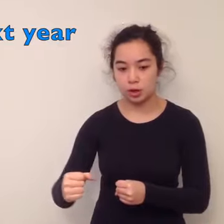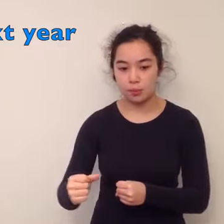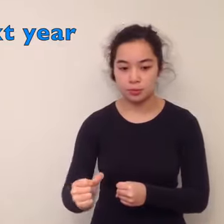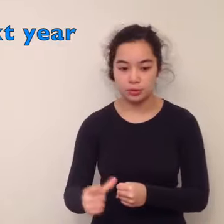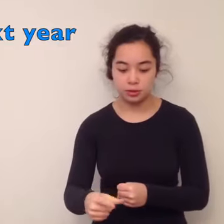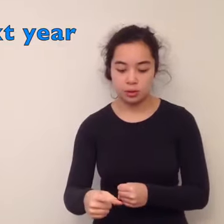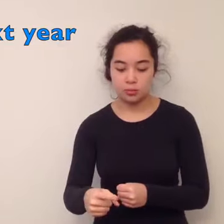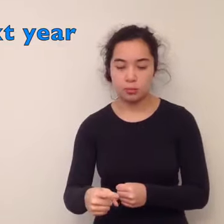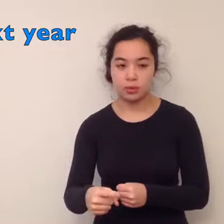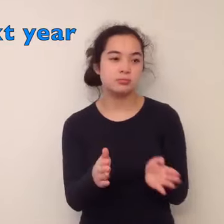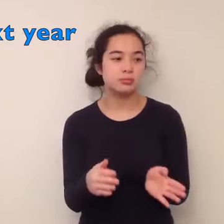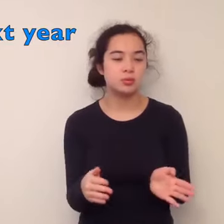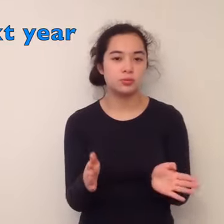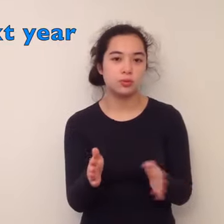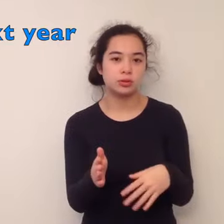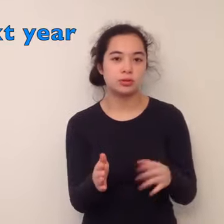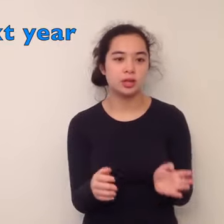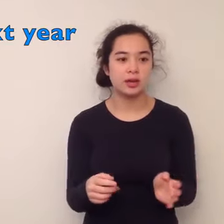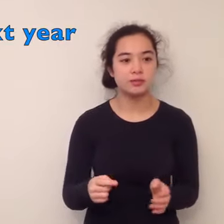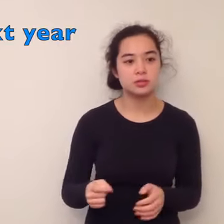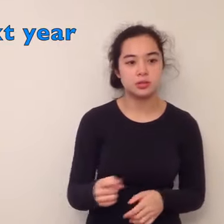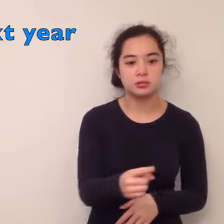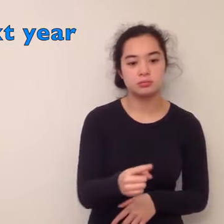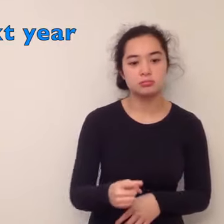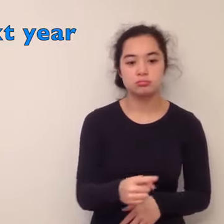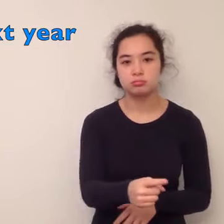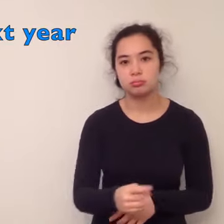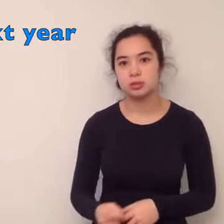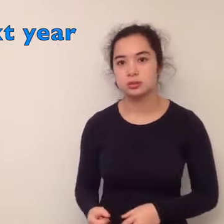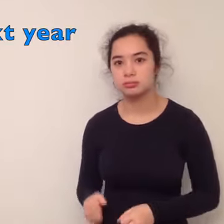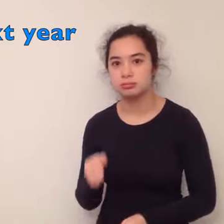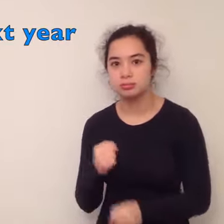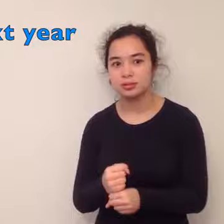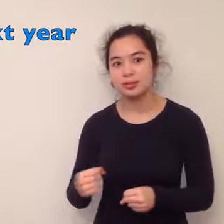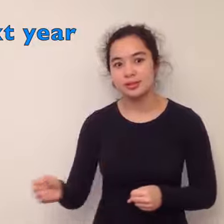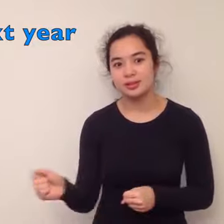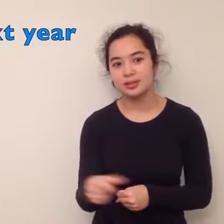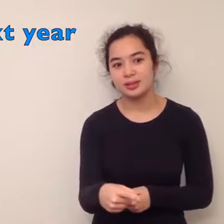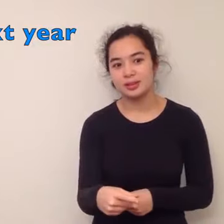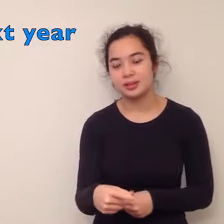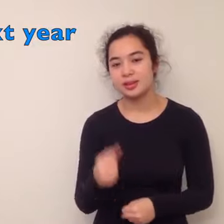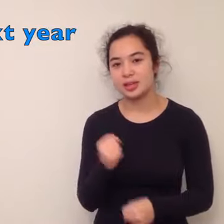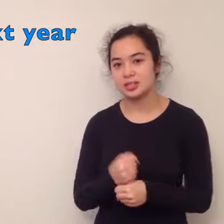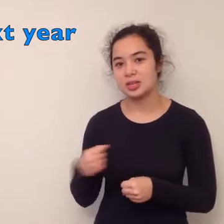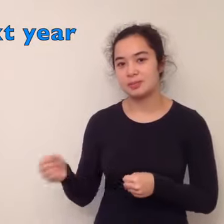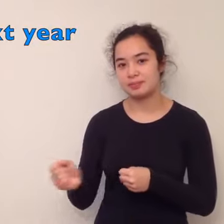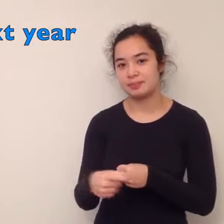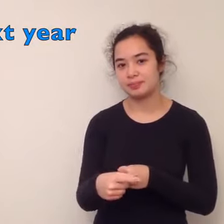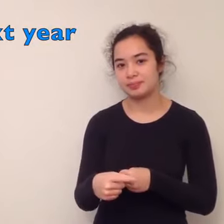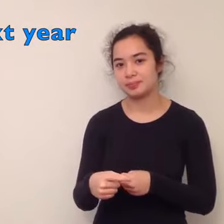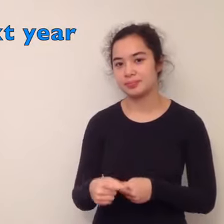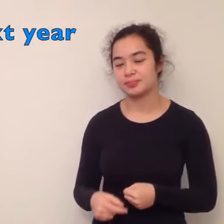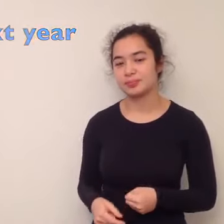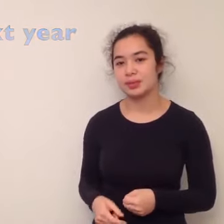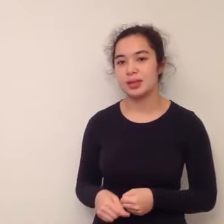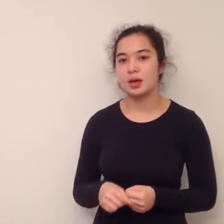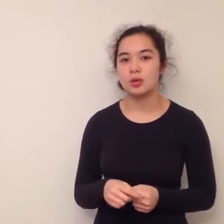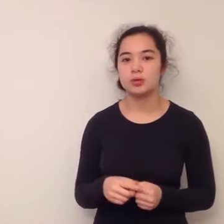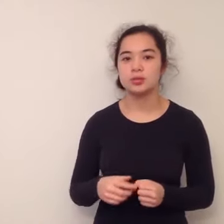and point between forward and to the left. So, yeah. Next year. And when you want to